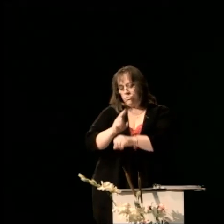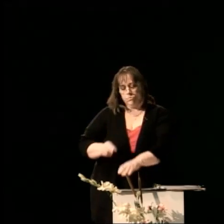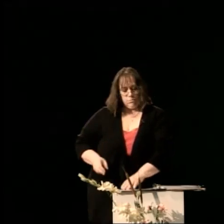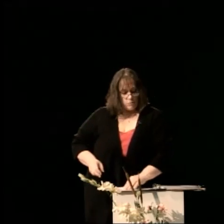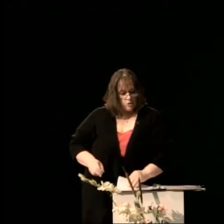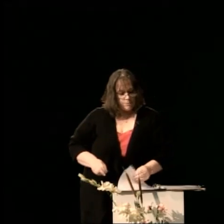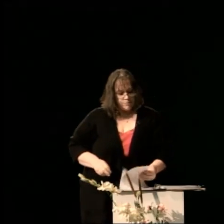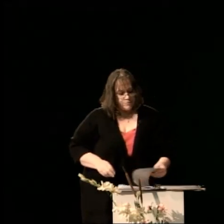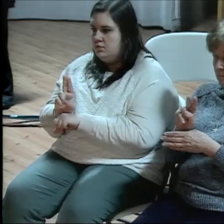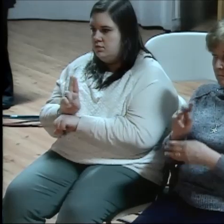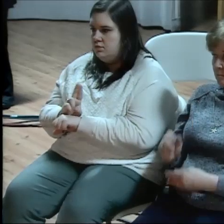Good.